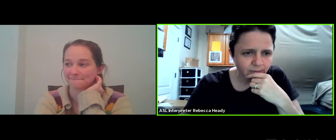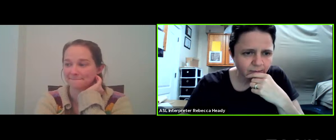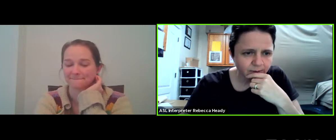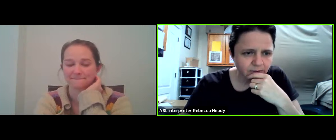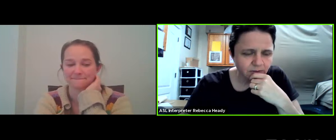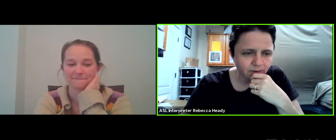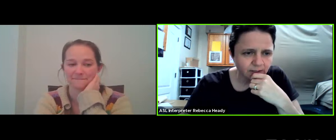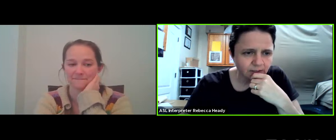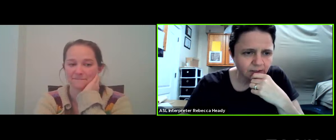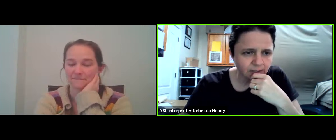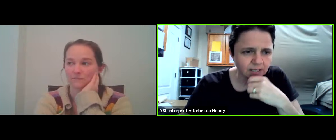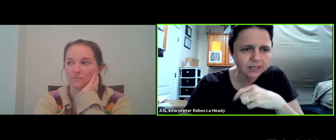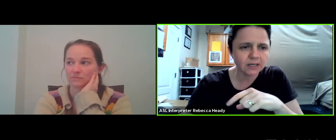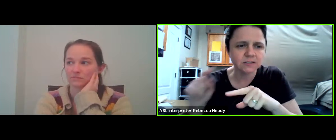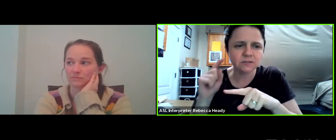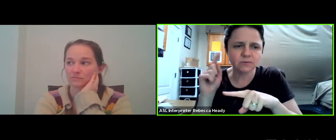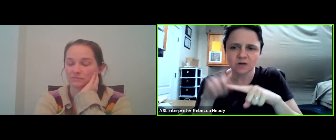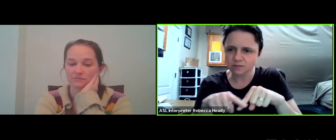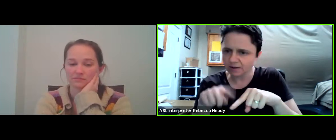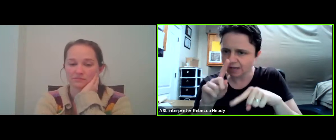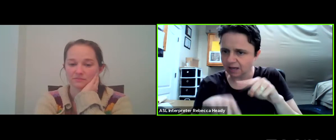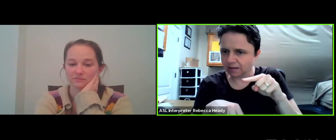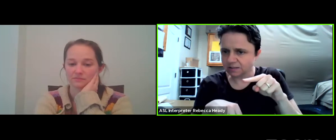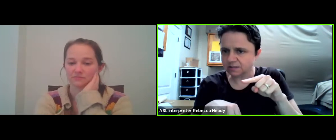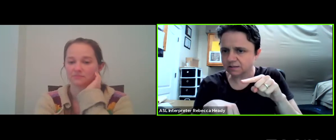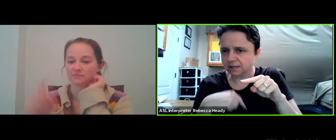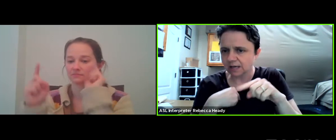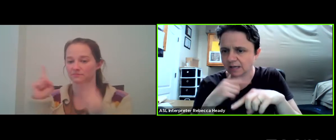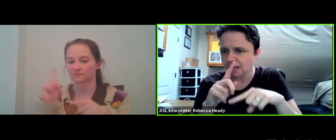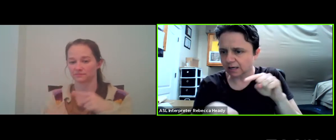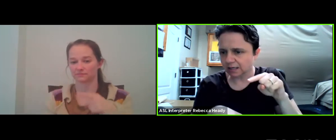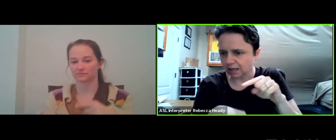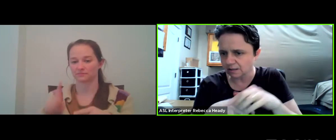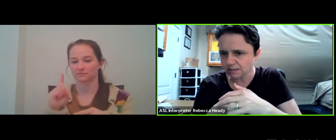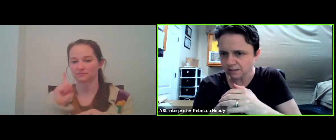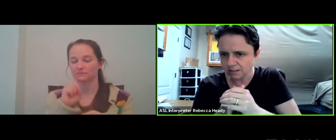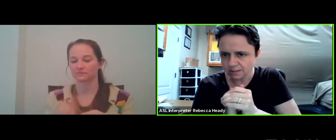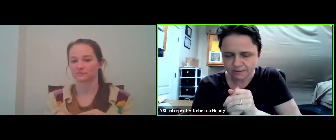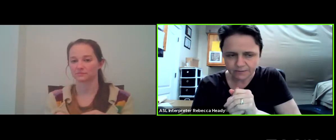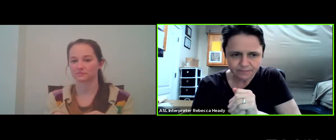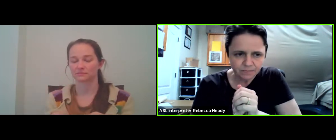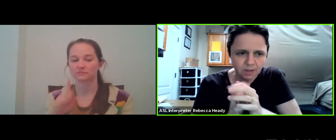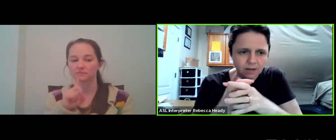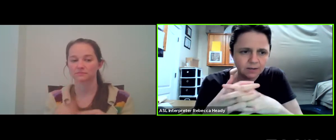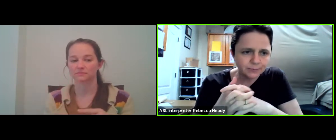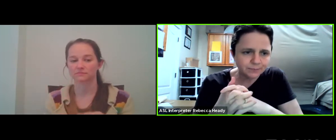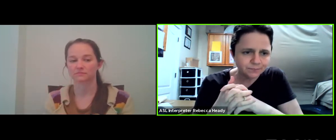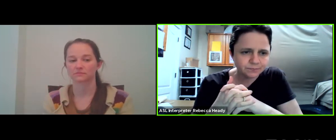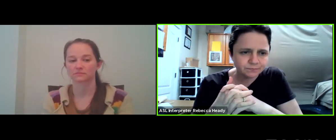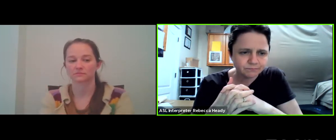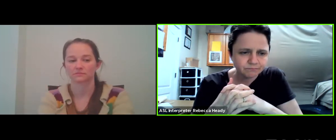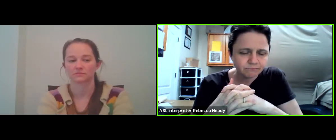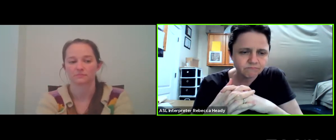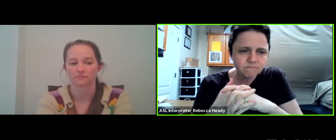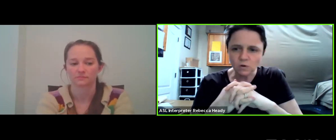phone call, I can't. We talked about can't, like I can, I can't.